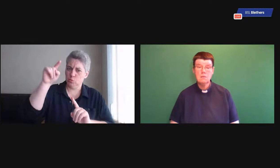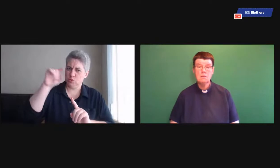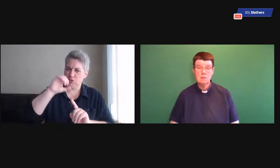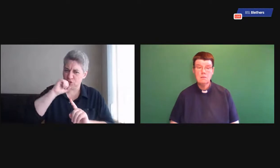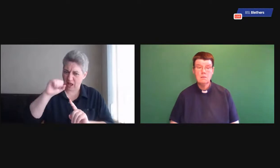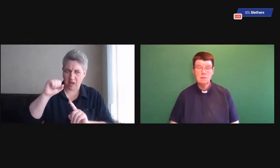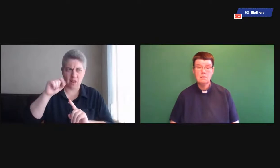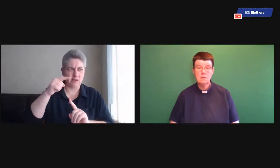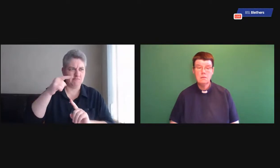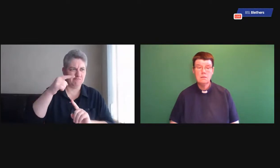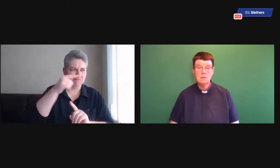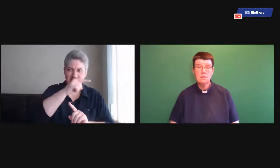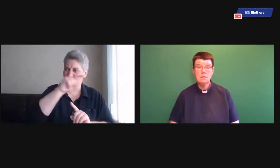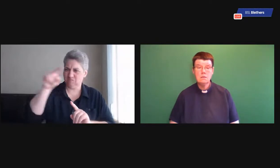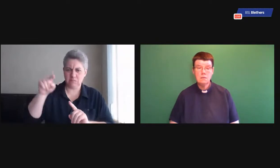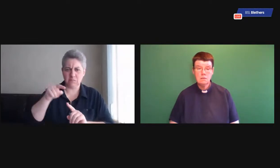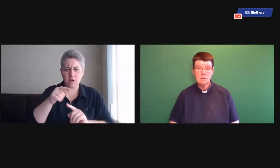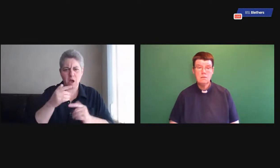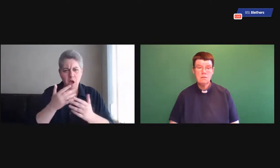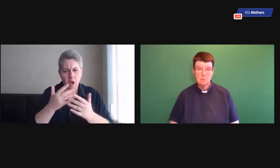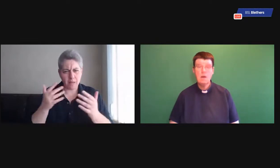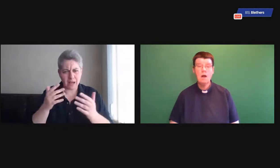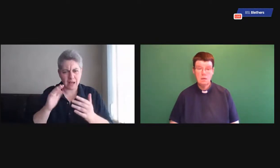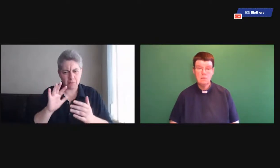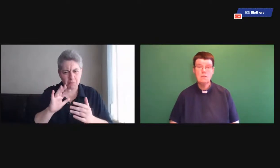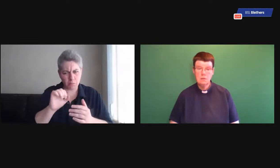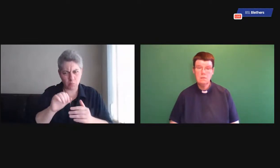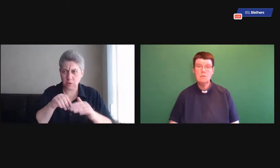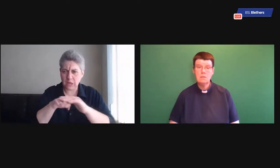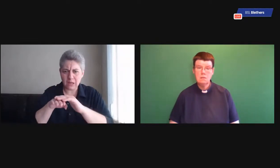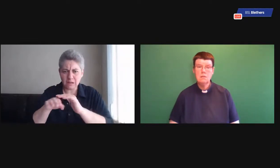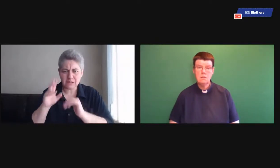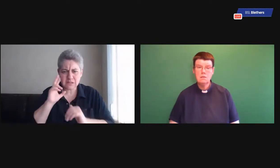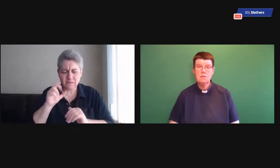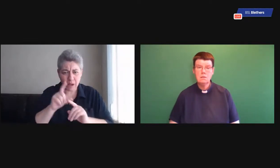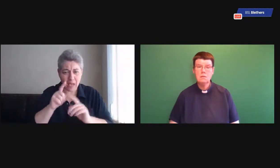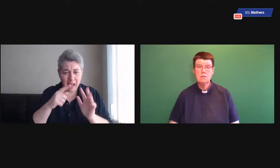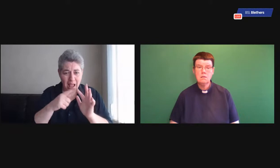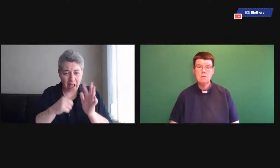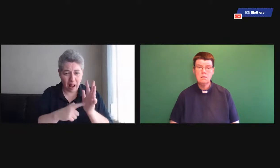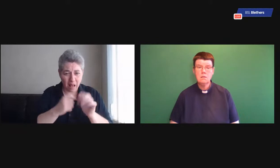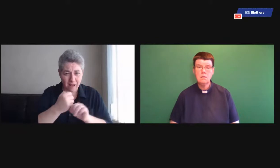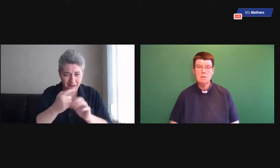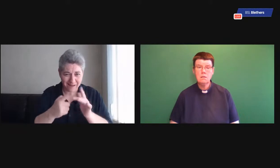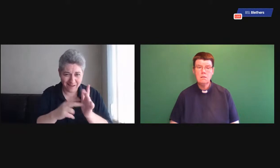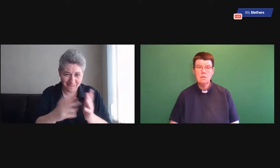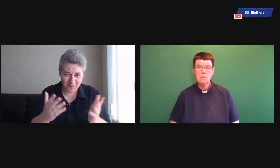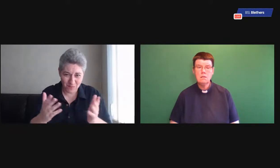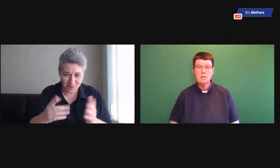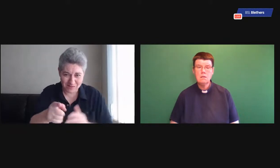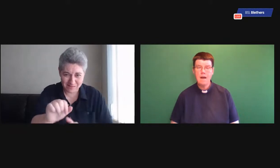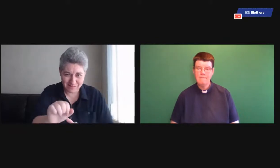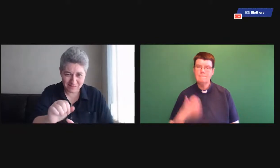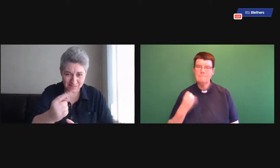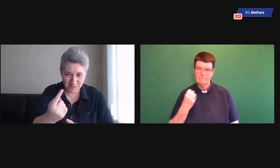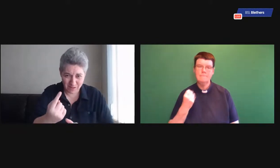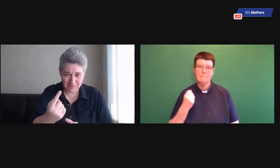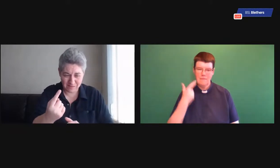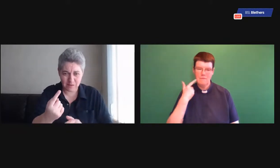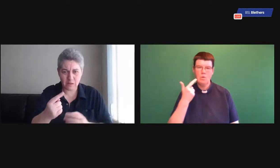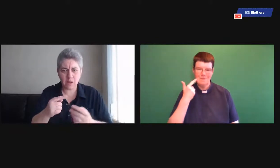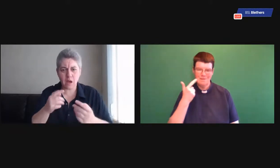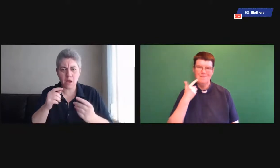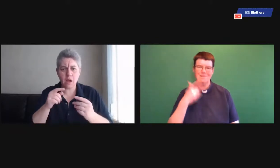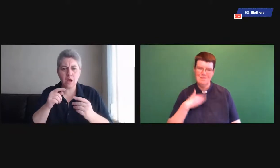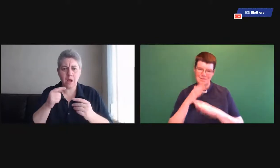on, like from Perth to Shetlands and from Aberdeen out to Hebrides away over in Skye? I mean, when